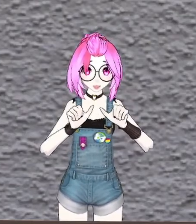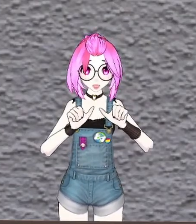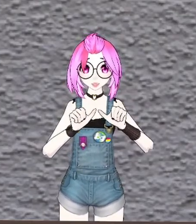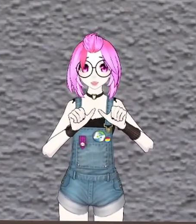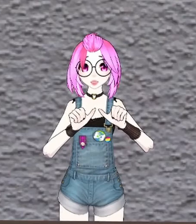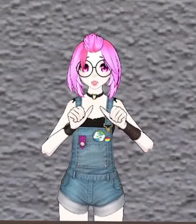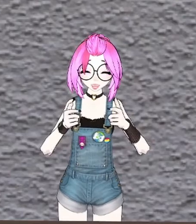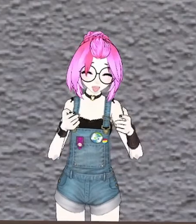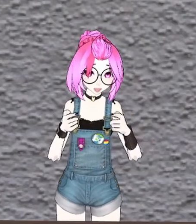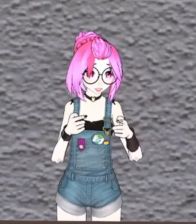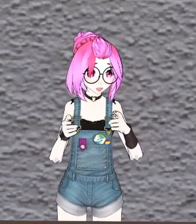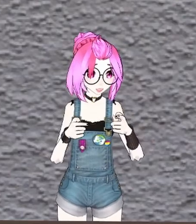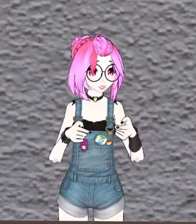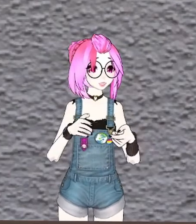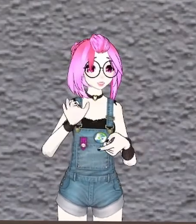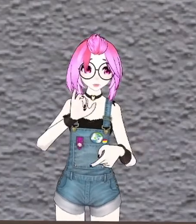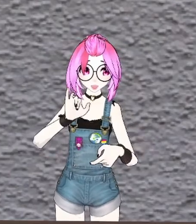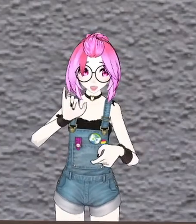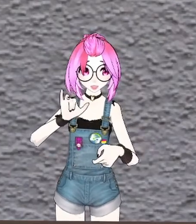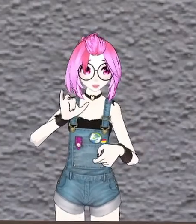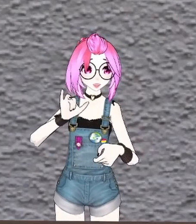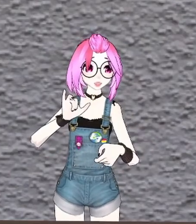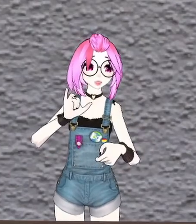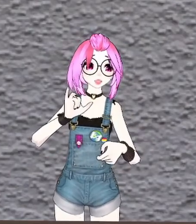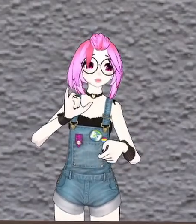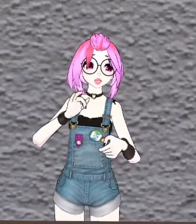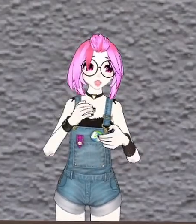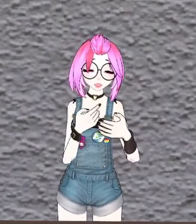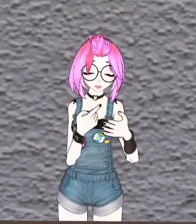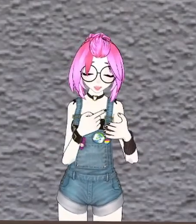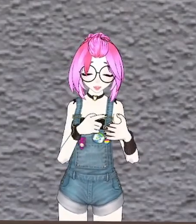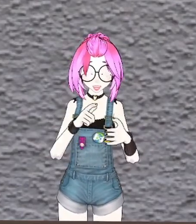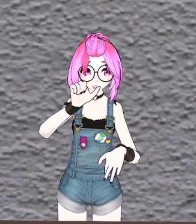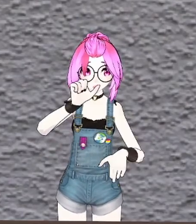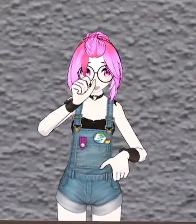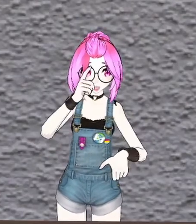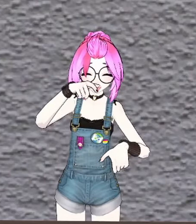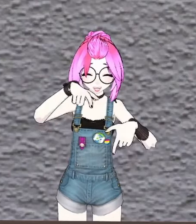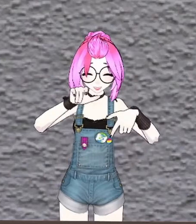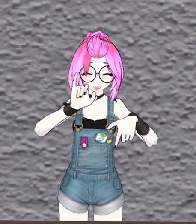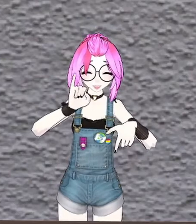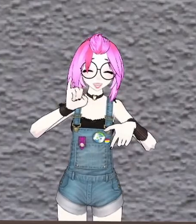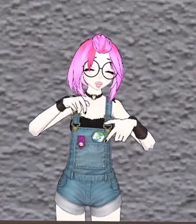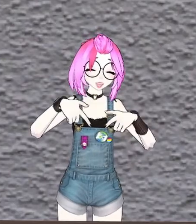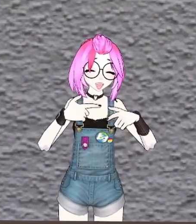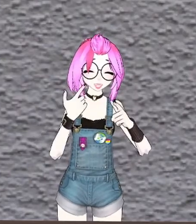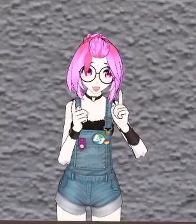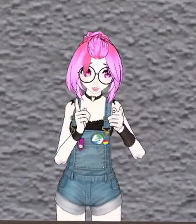like somebody who's in charge. And it could also be in the explanation of admin. So you might see people use